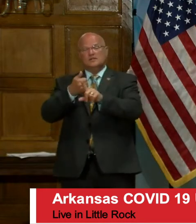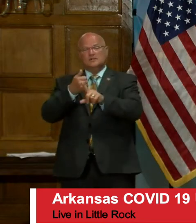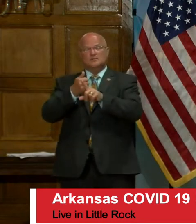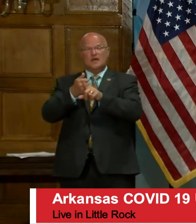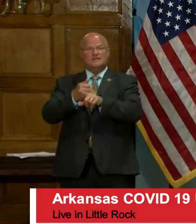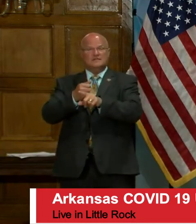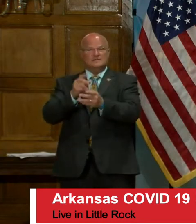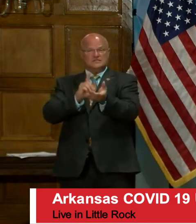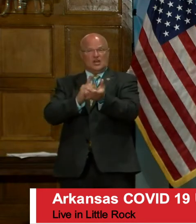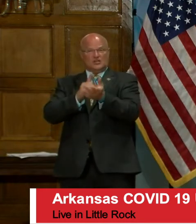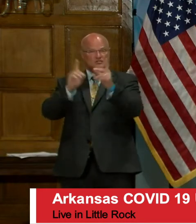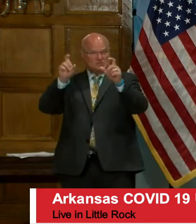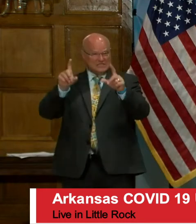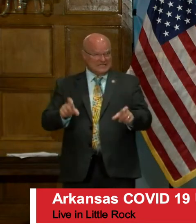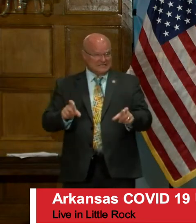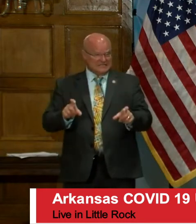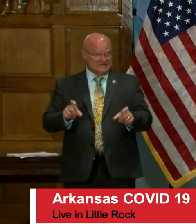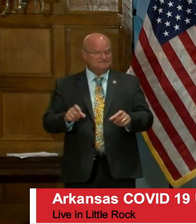private doctor, get tested.